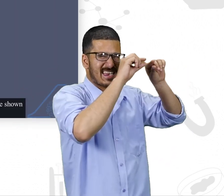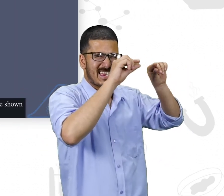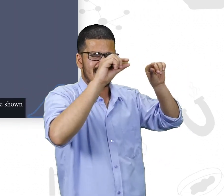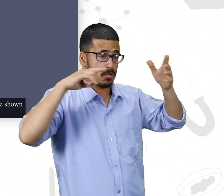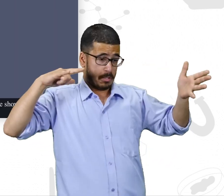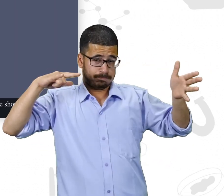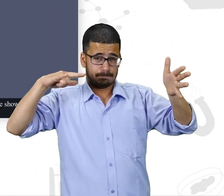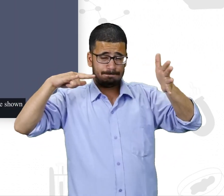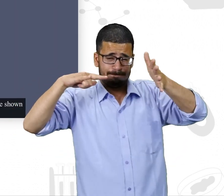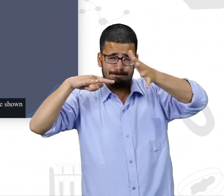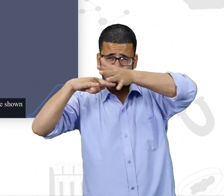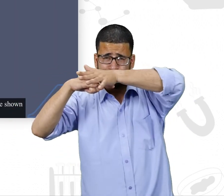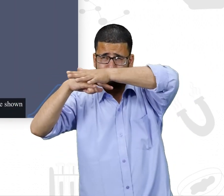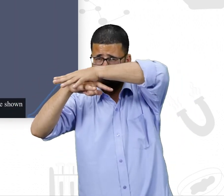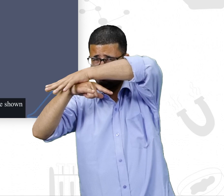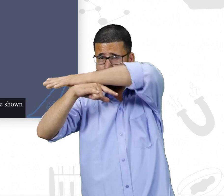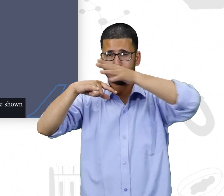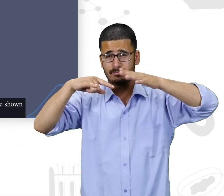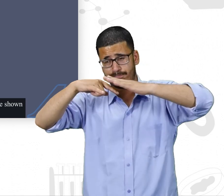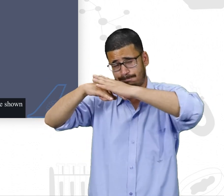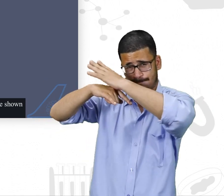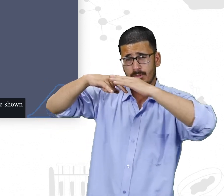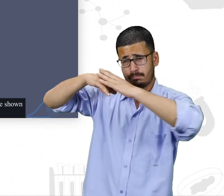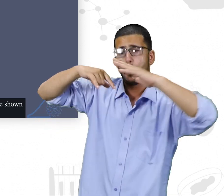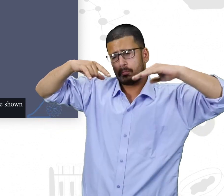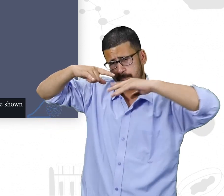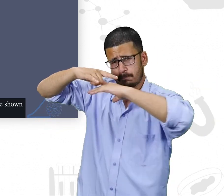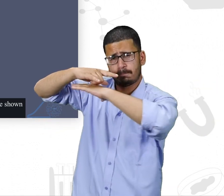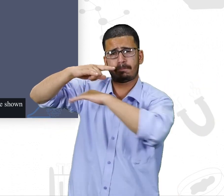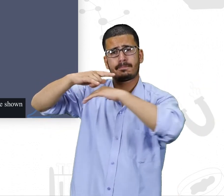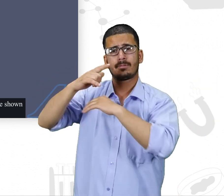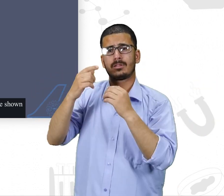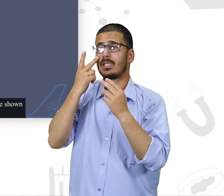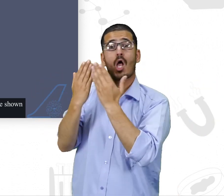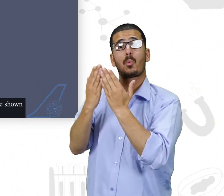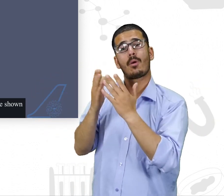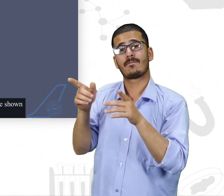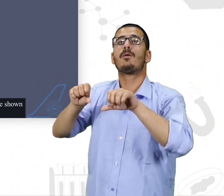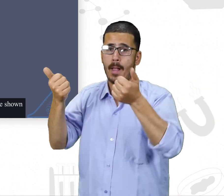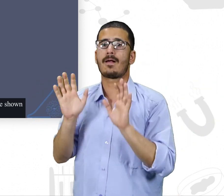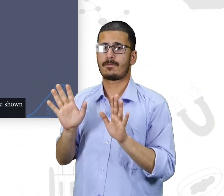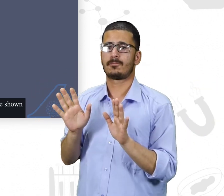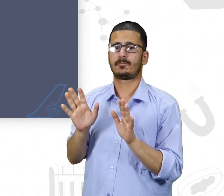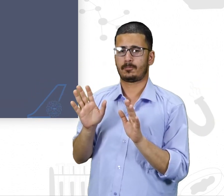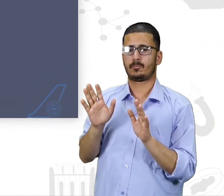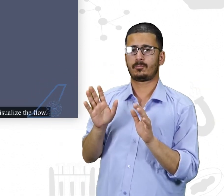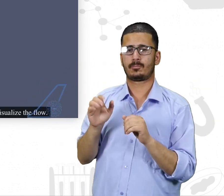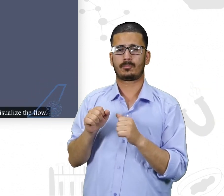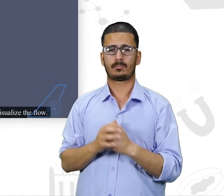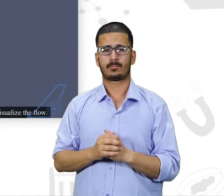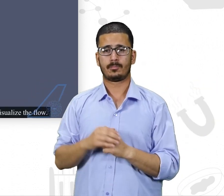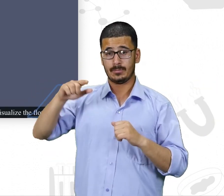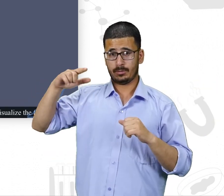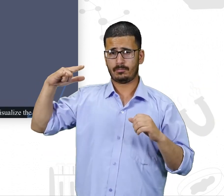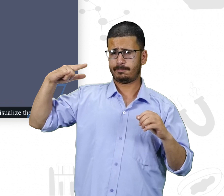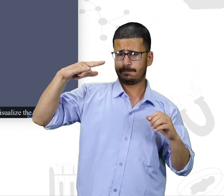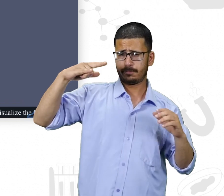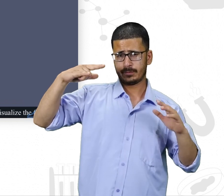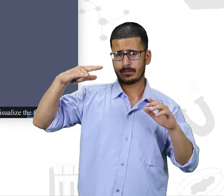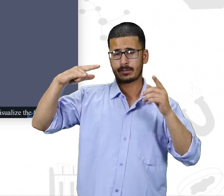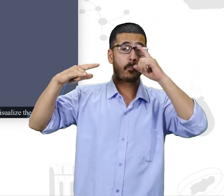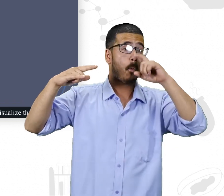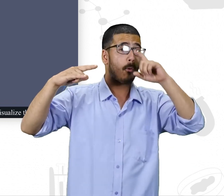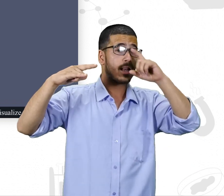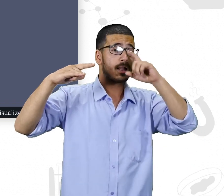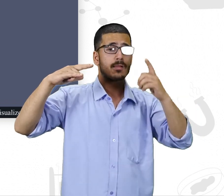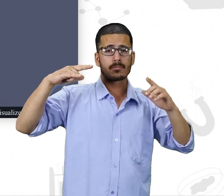By using the solution in the flow field, real feel of airflow can be shown through plotting streamlines over the aircraft. In this video, the